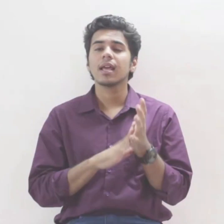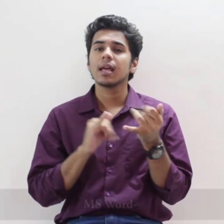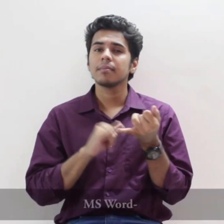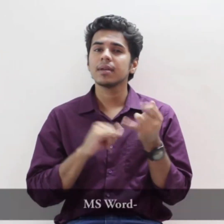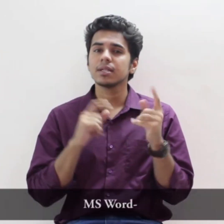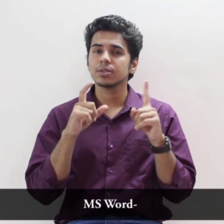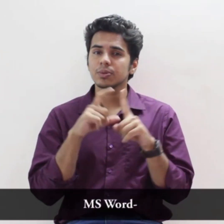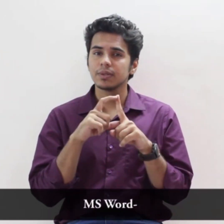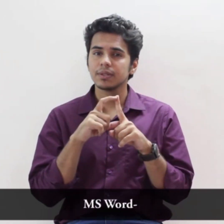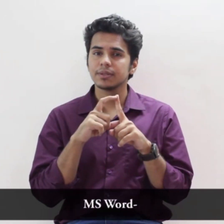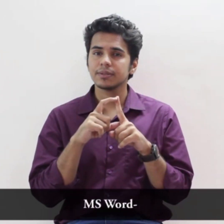MS Word.